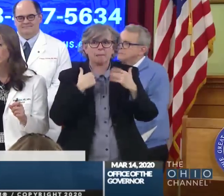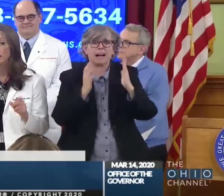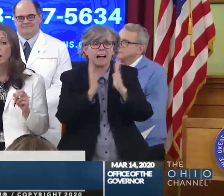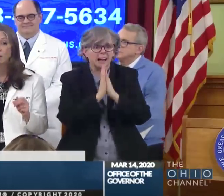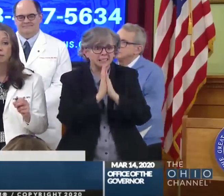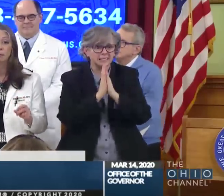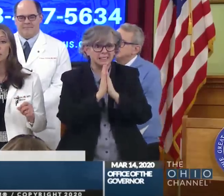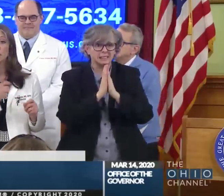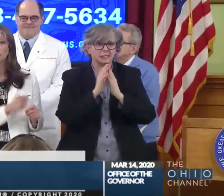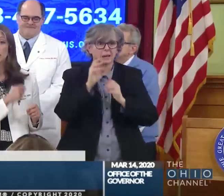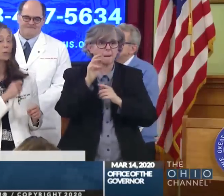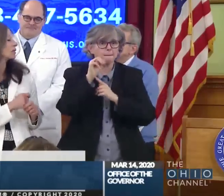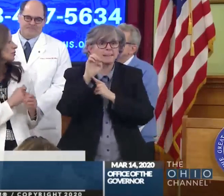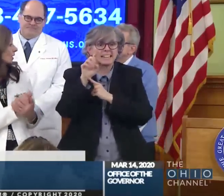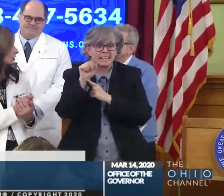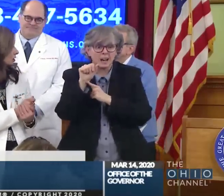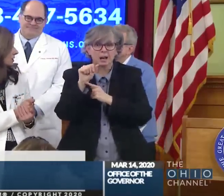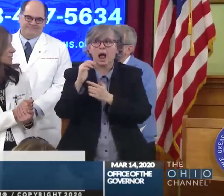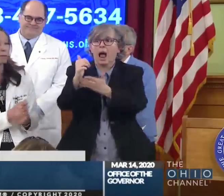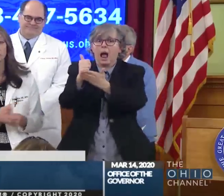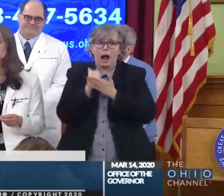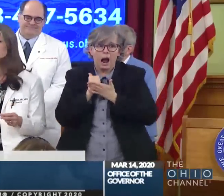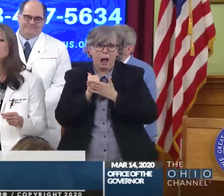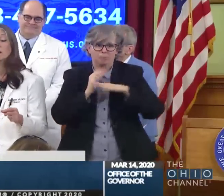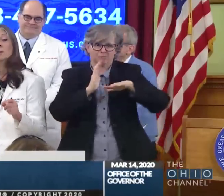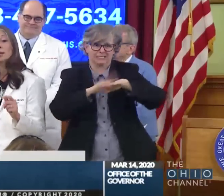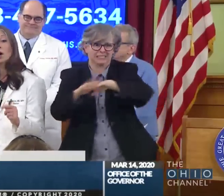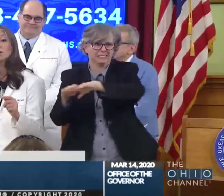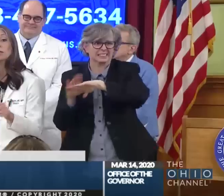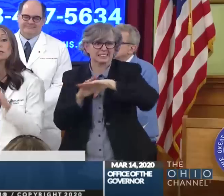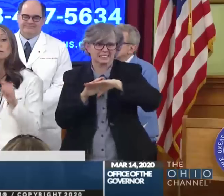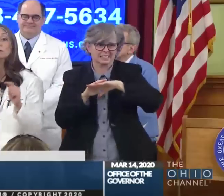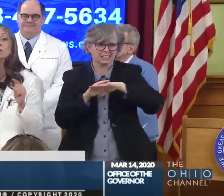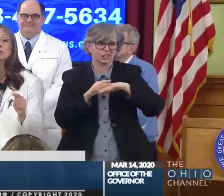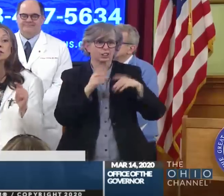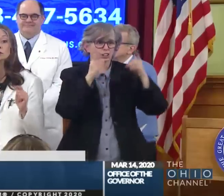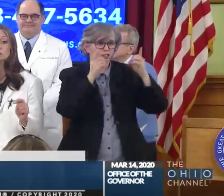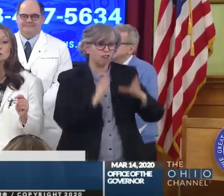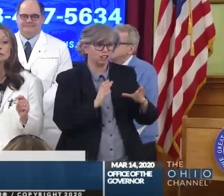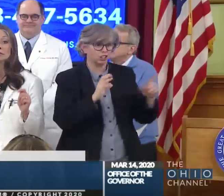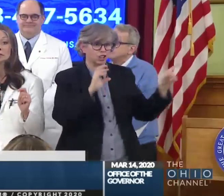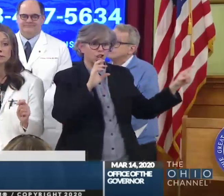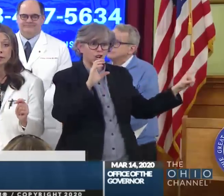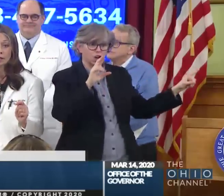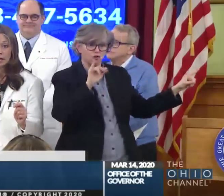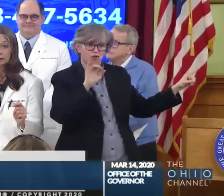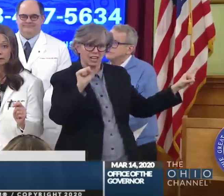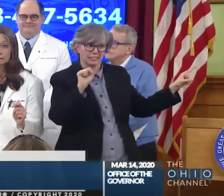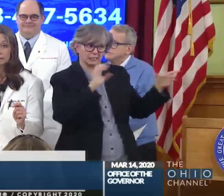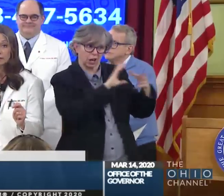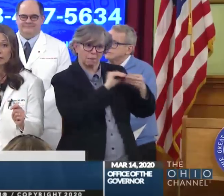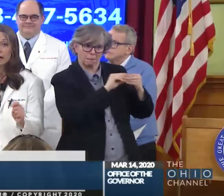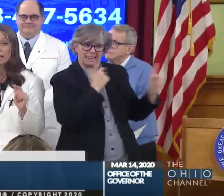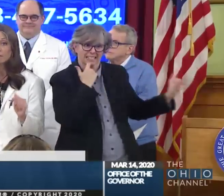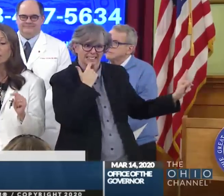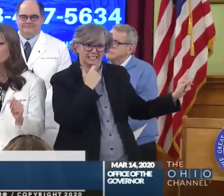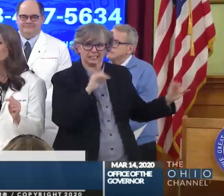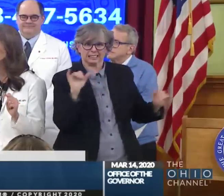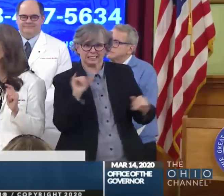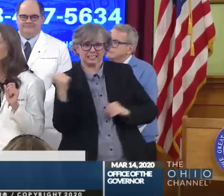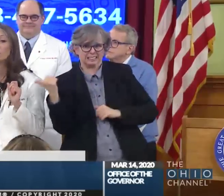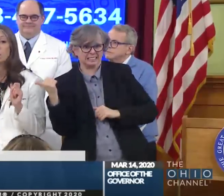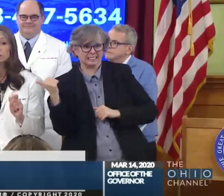media help us both with Director Chris's message, but also we need to move our stories to the front lines.